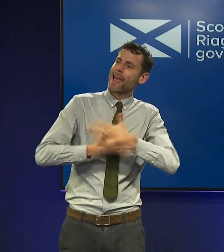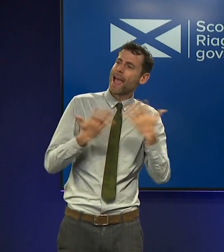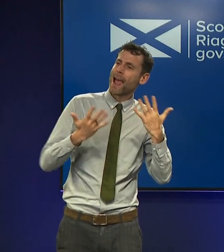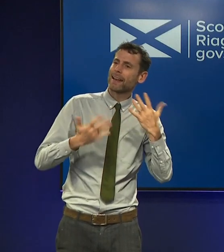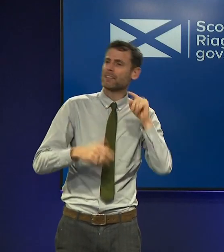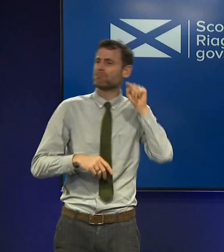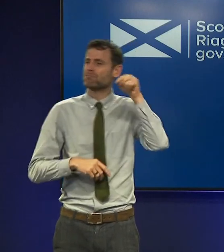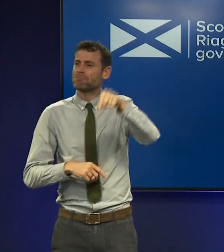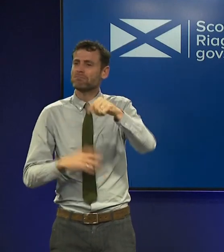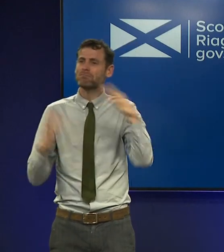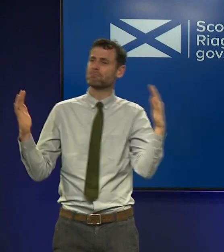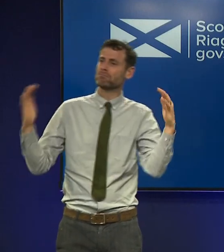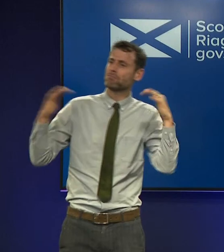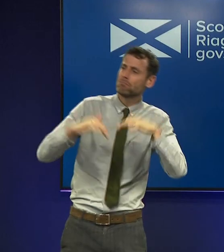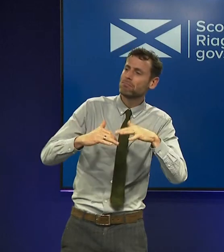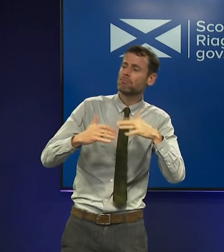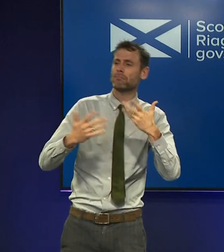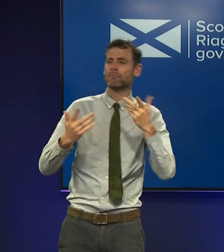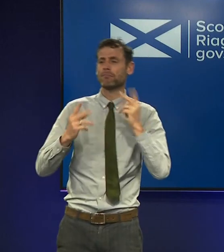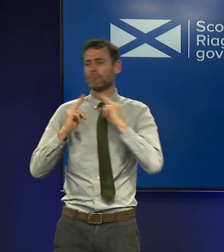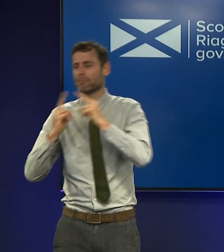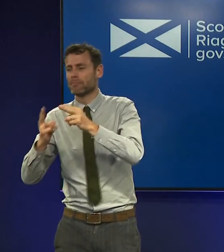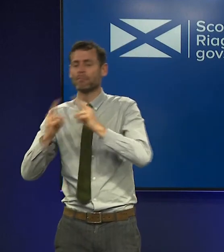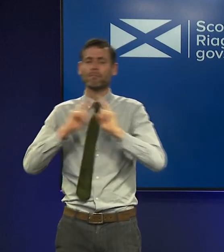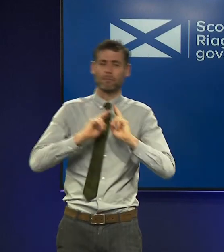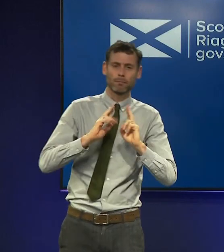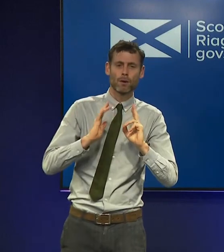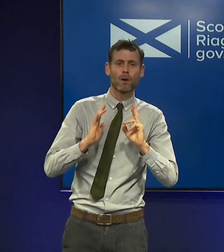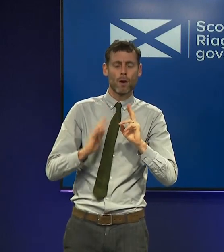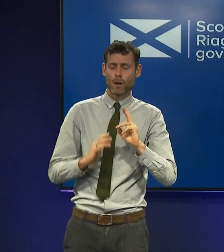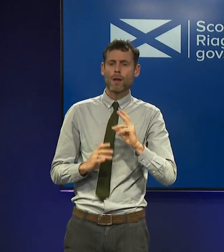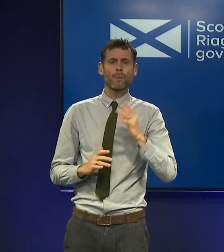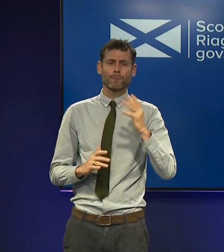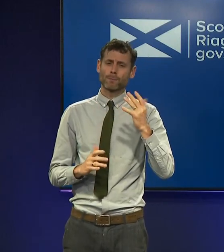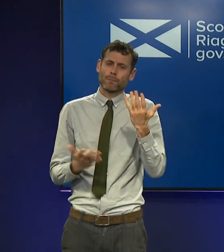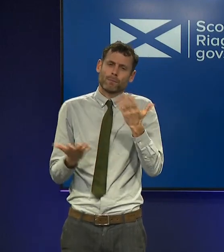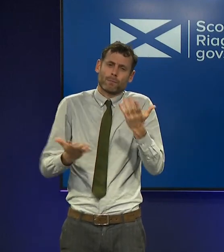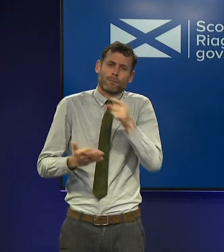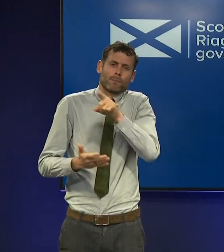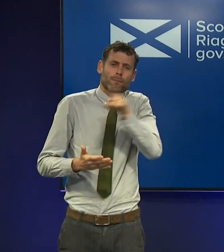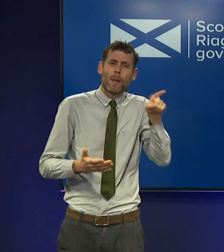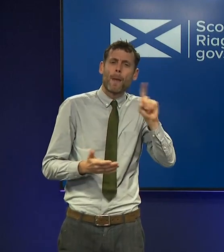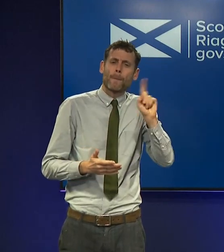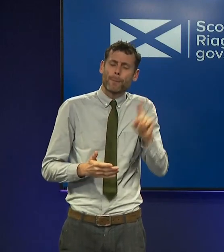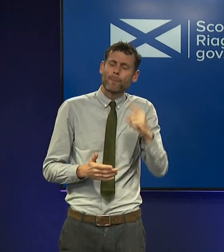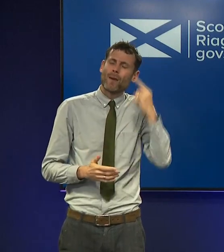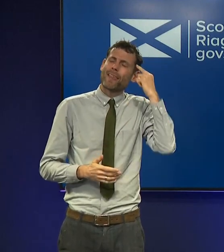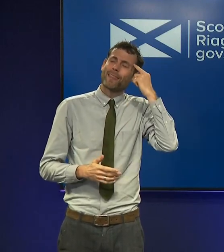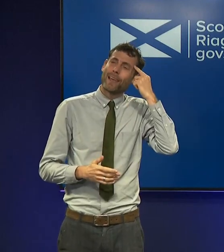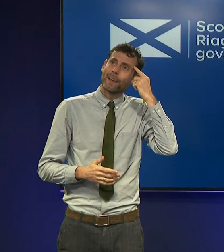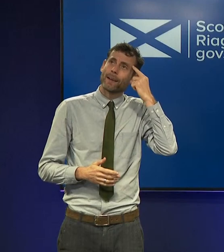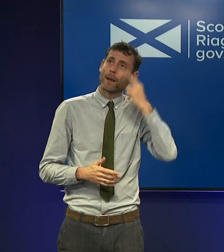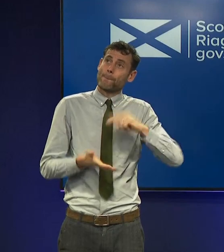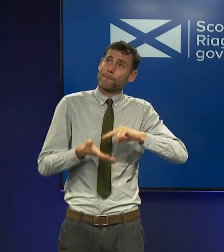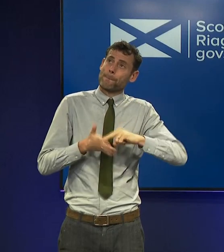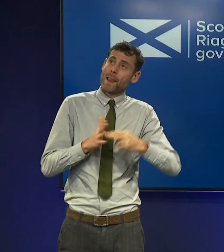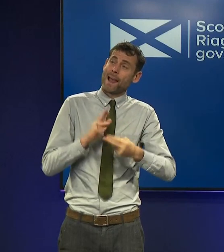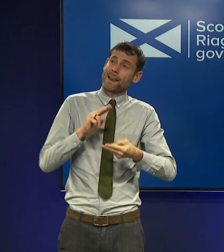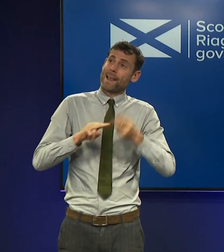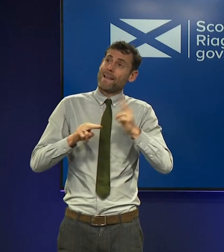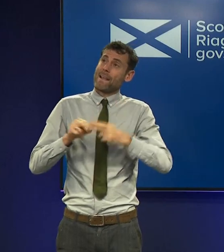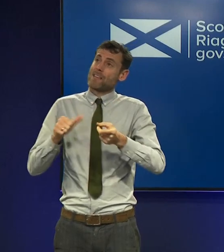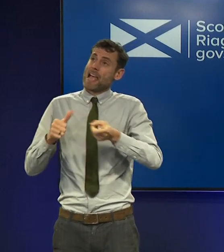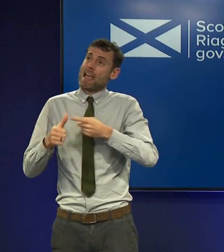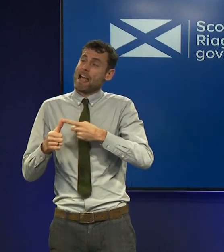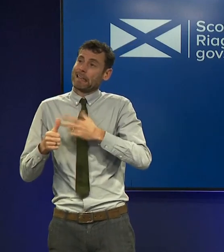many thinking about, you know, if X happens, what would I do instead of what I'm planning to do? I can't make that decision for